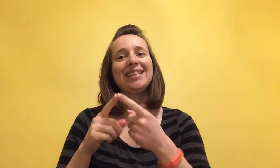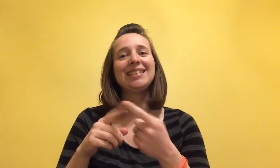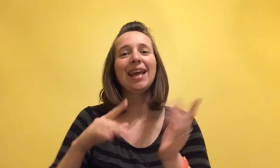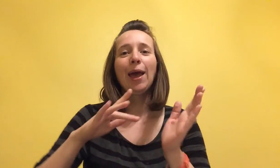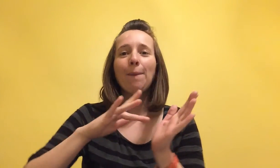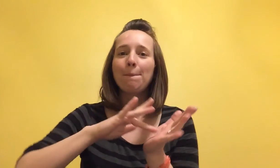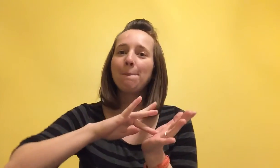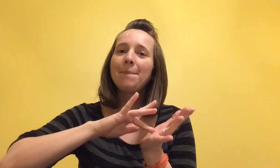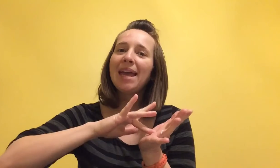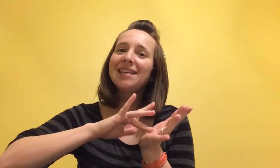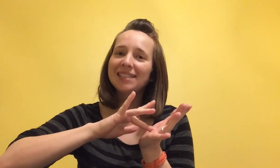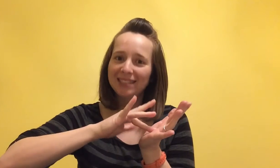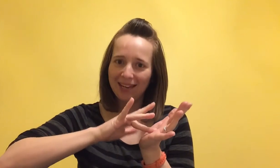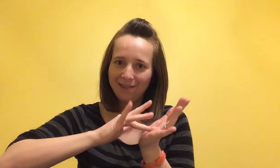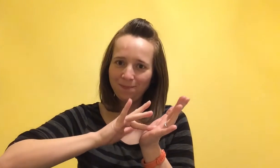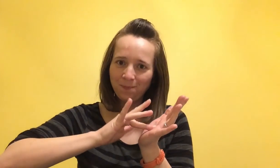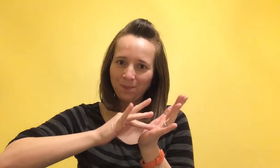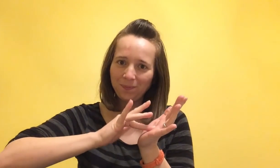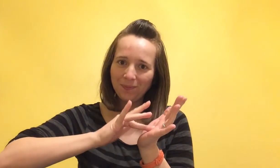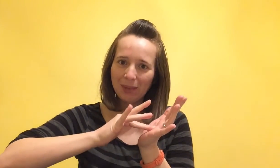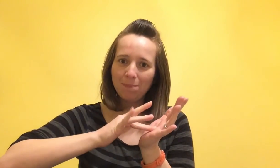is medicine,